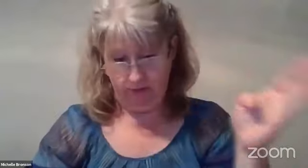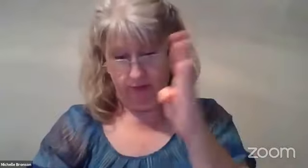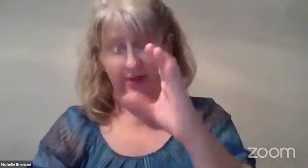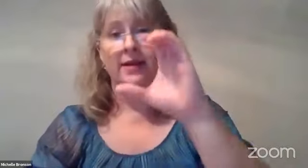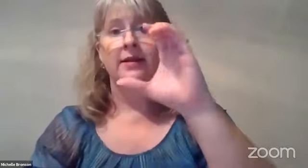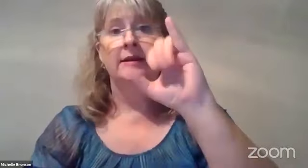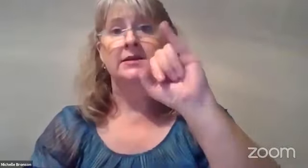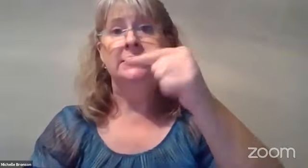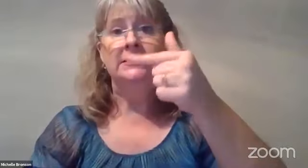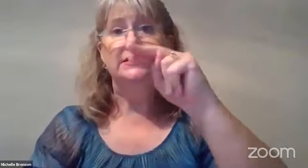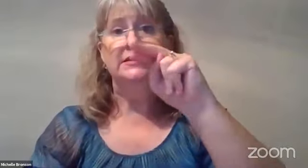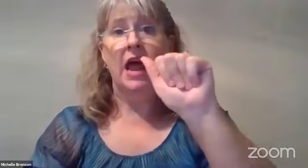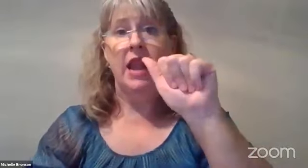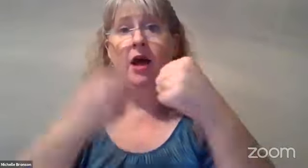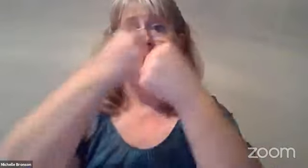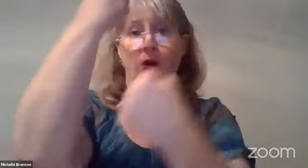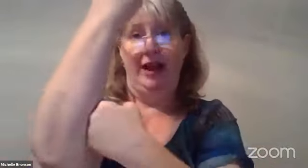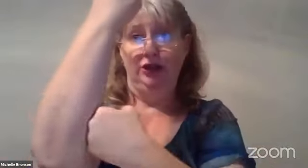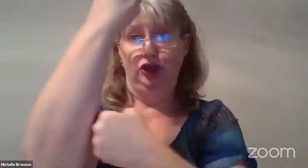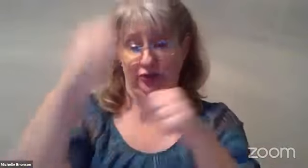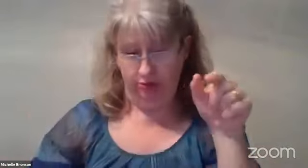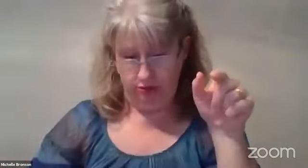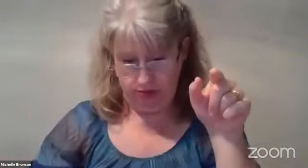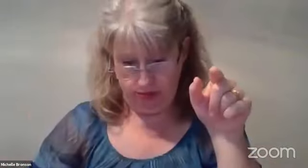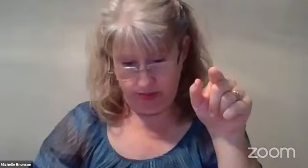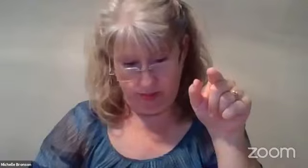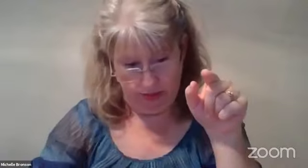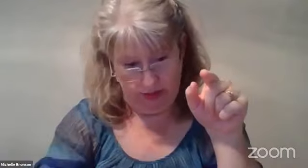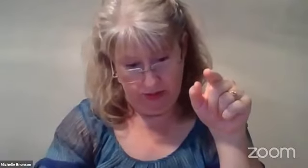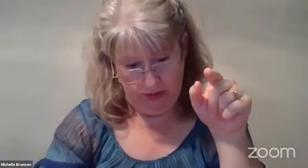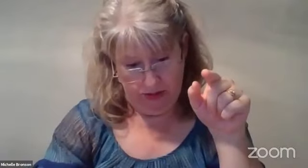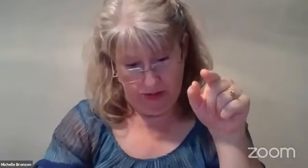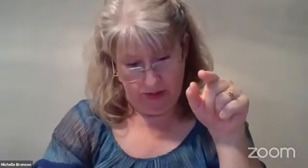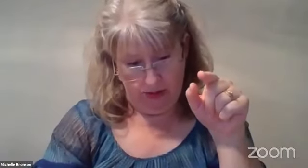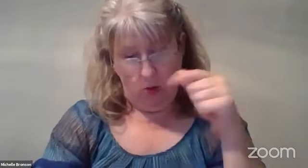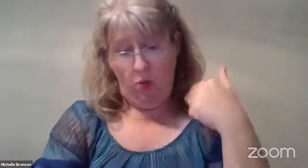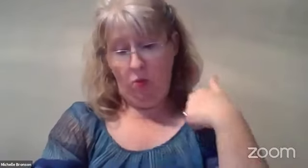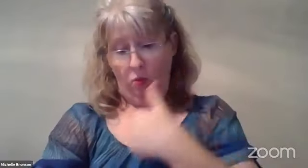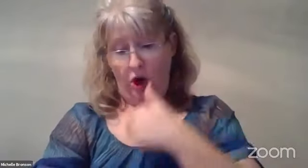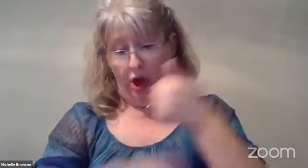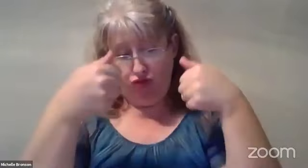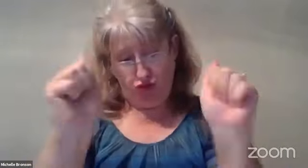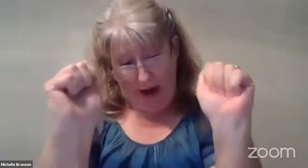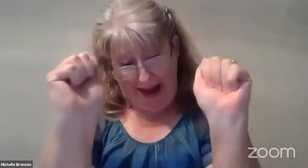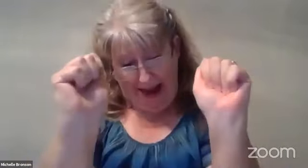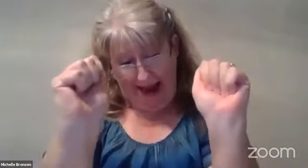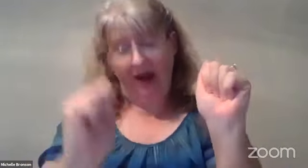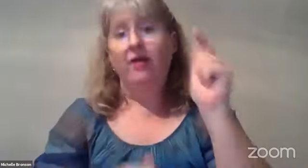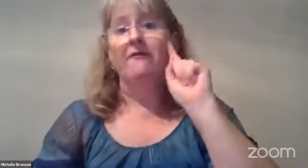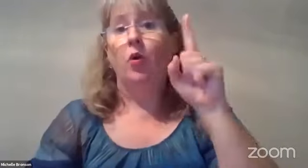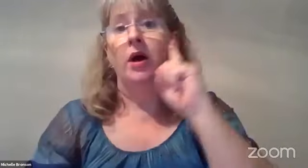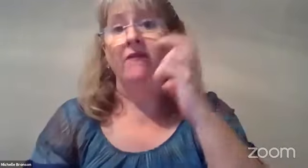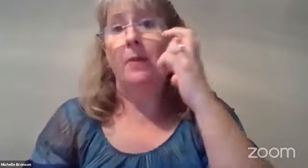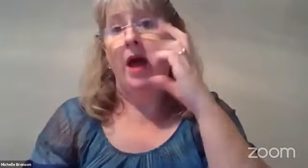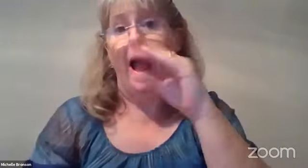That is a new grant. Cigna Foundation, We are also